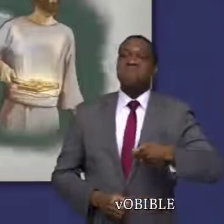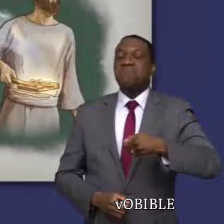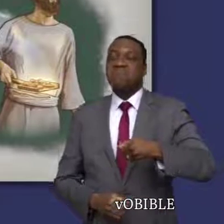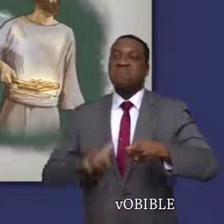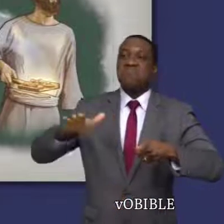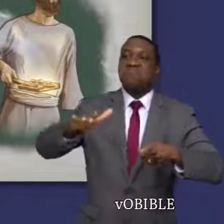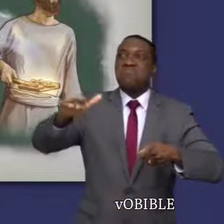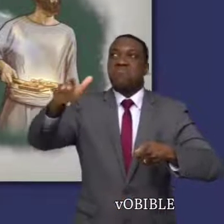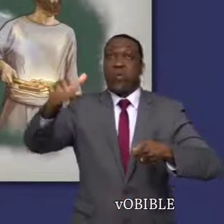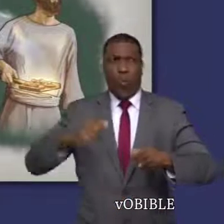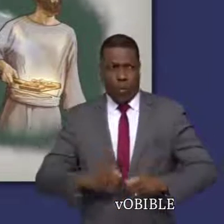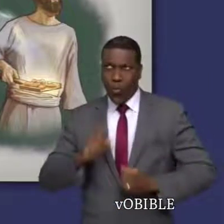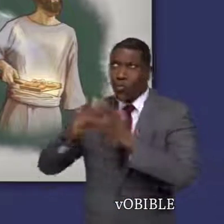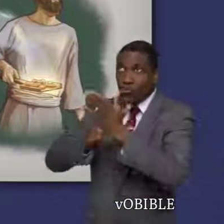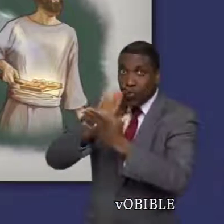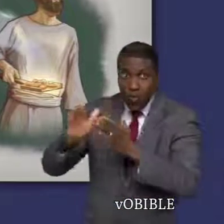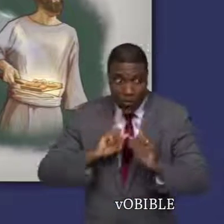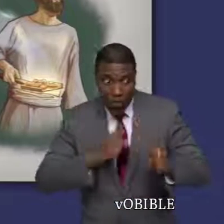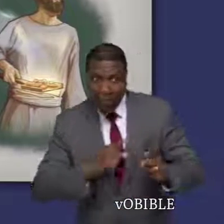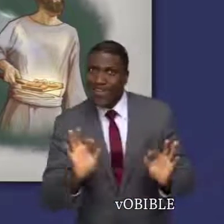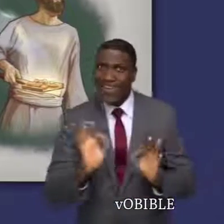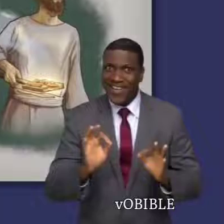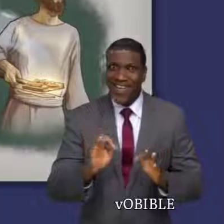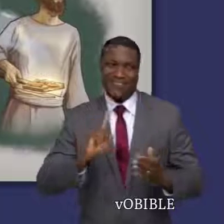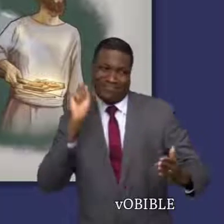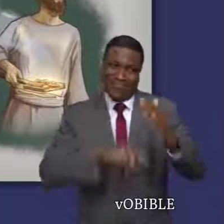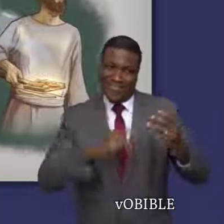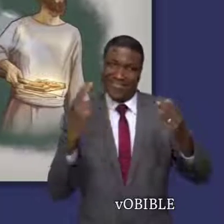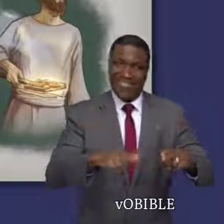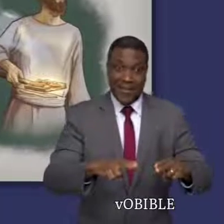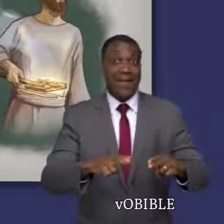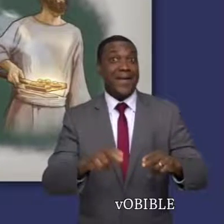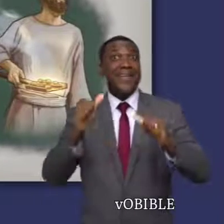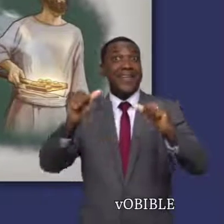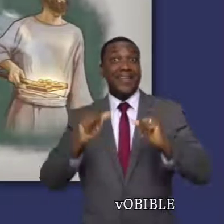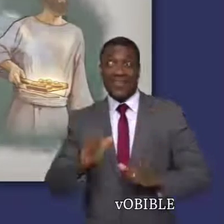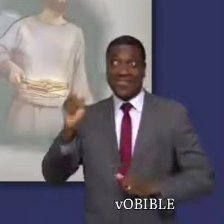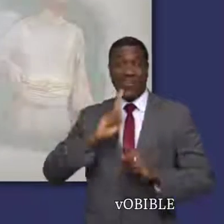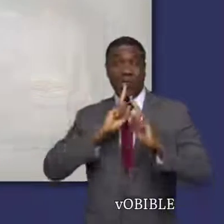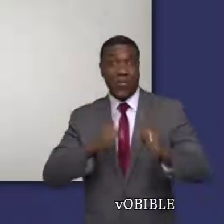the priests Nadab and Abihu, for offering unauthorized fire or incense.